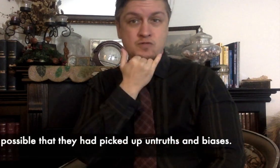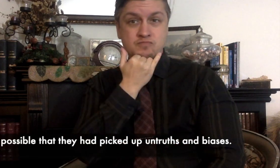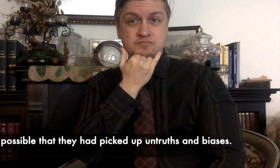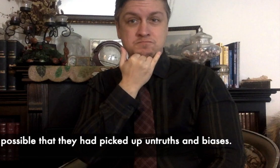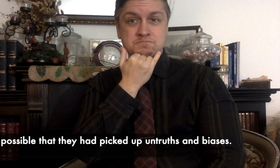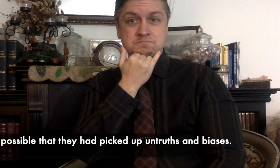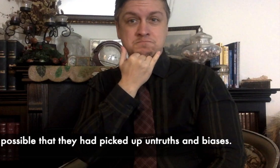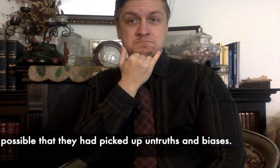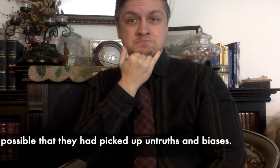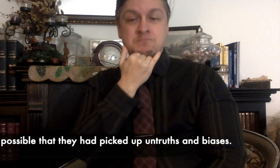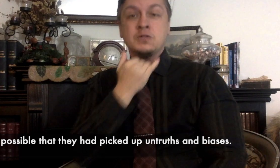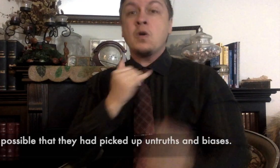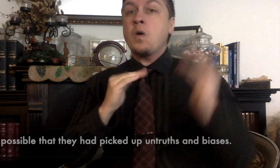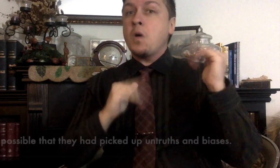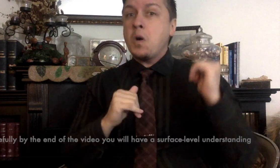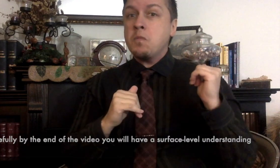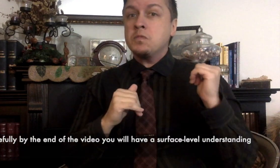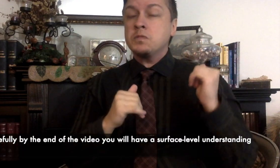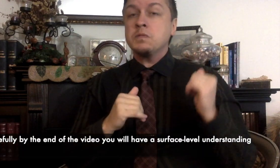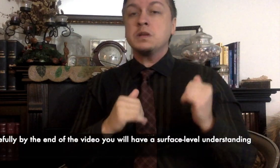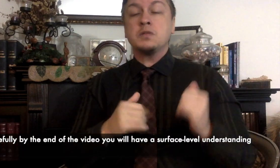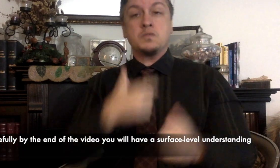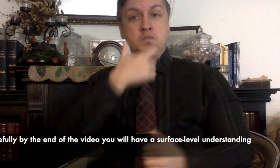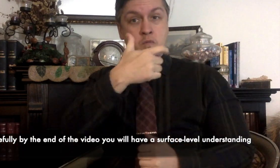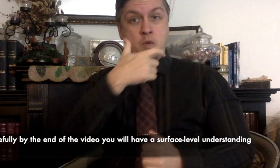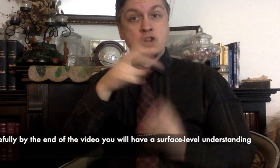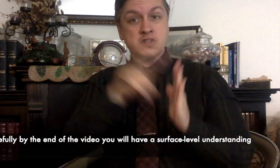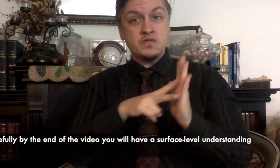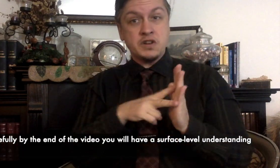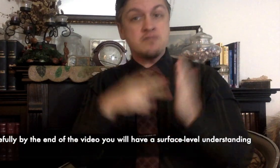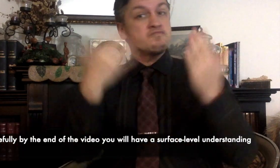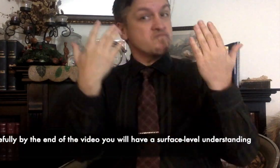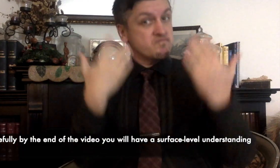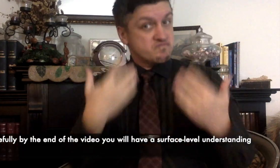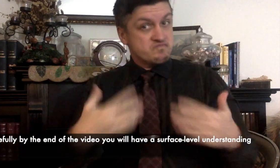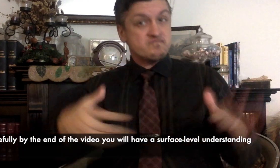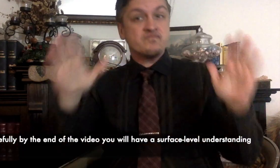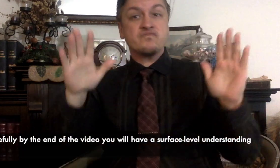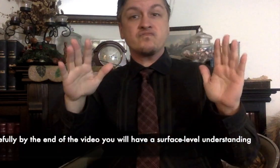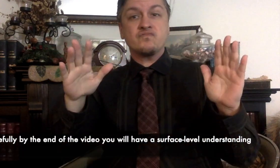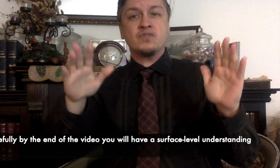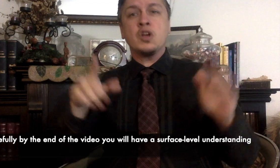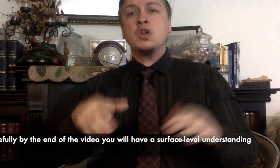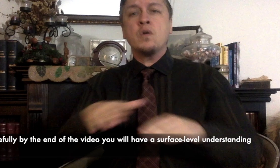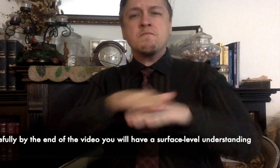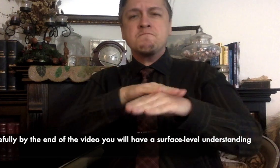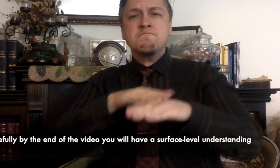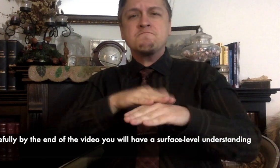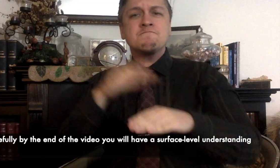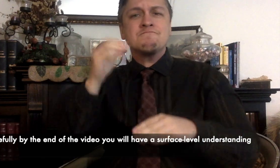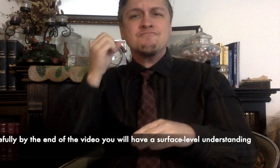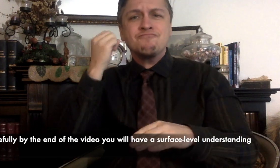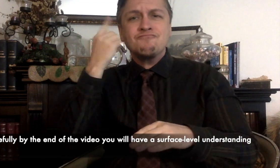up untruths and biases. Hopefully, by the end of this video, you will have a surface level